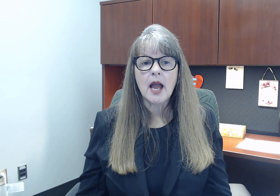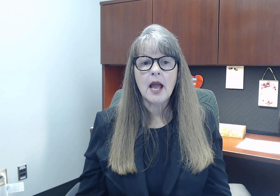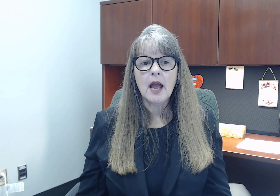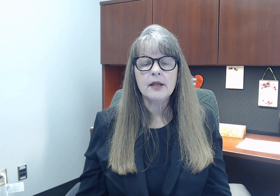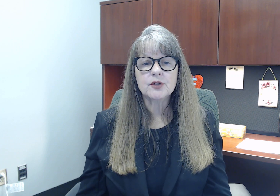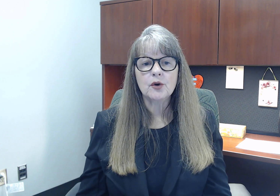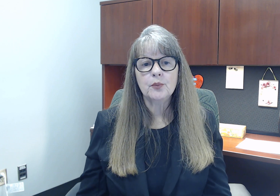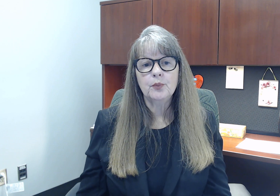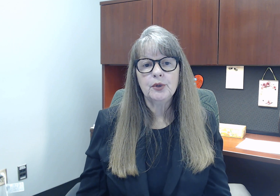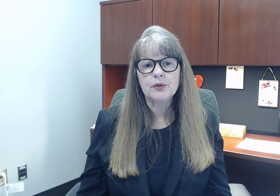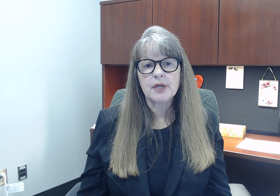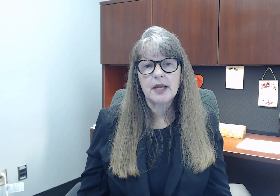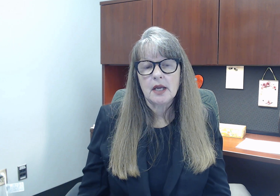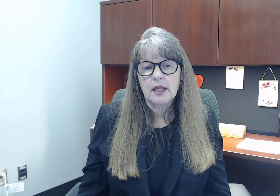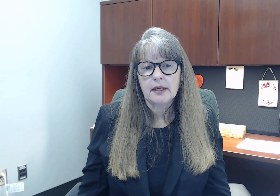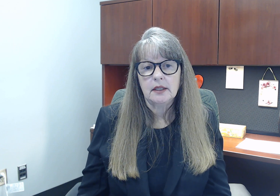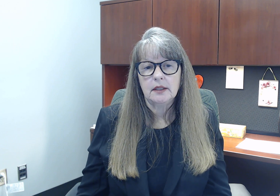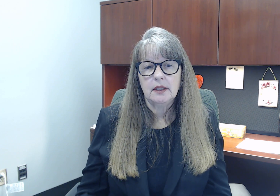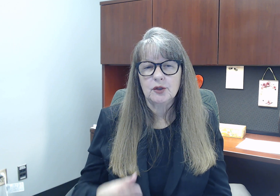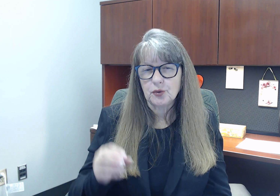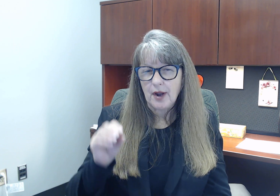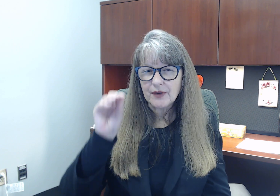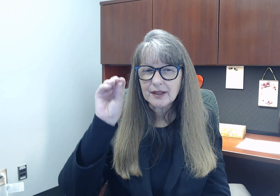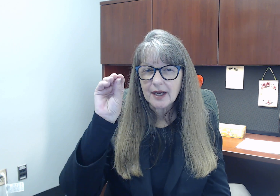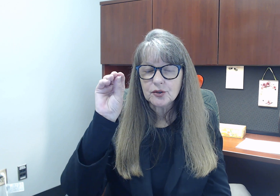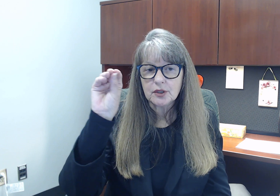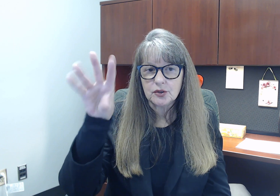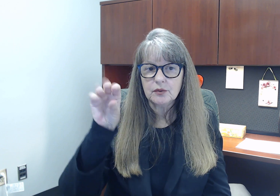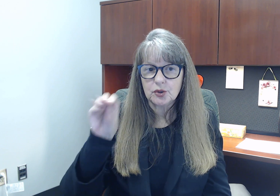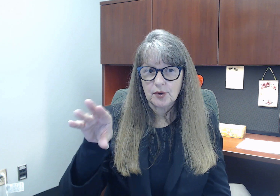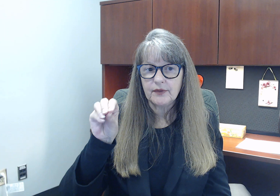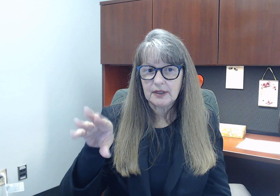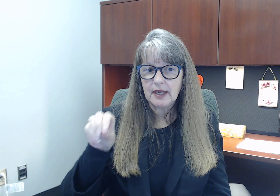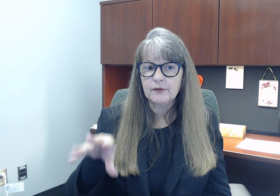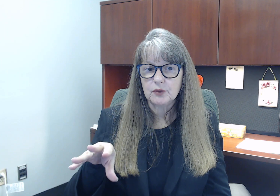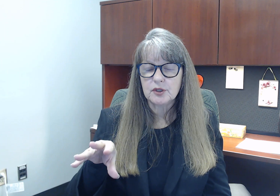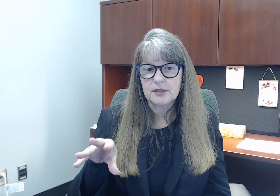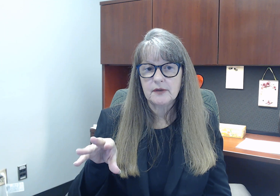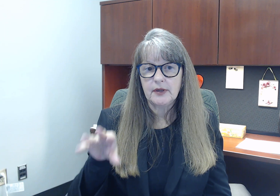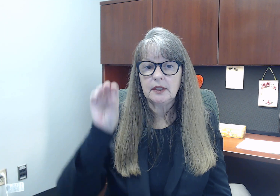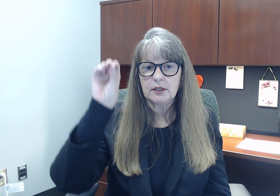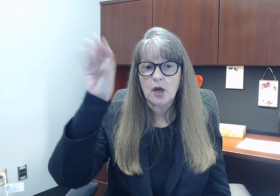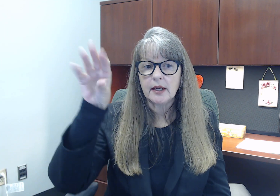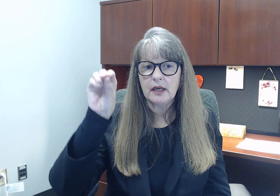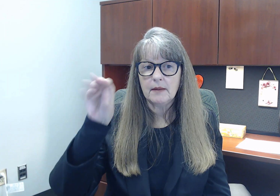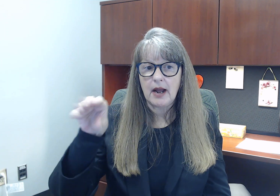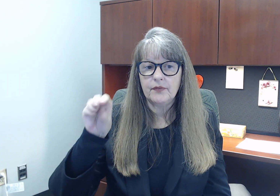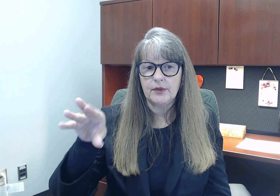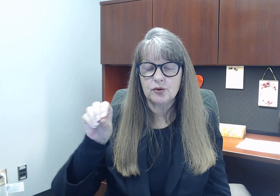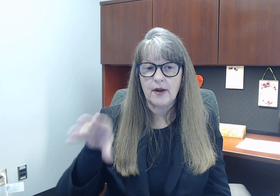And so when you say like a traffic light, you could do a traffic light if you're specifically talking about the traffic